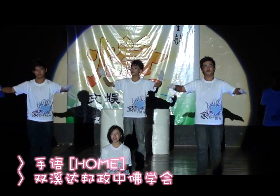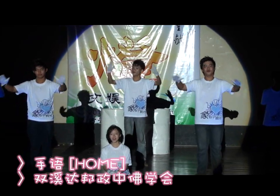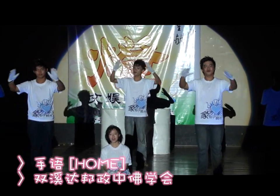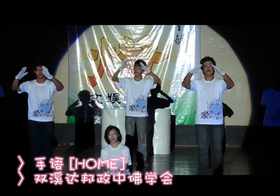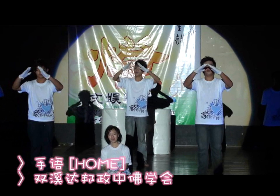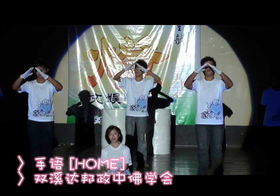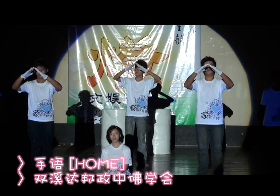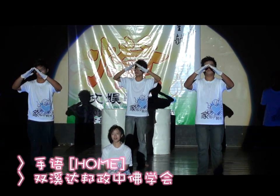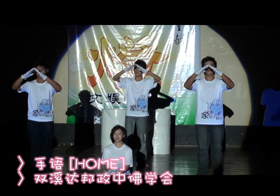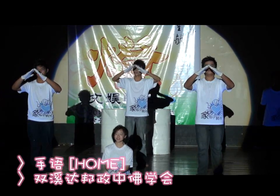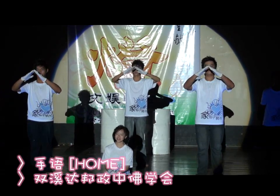for fun